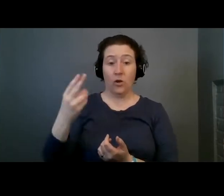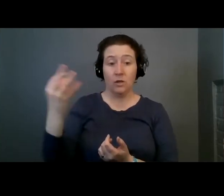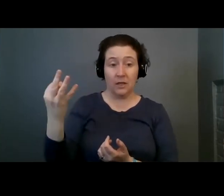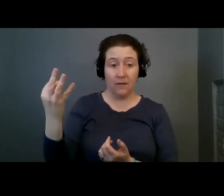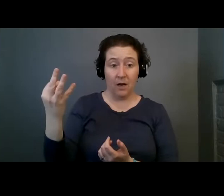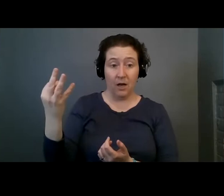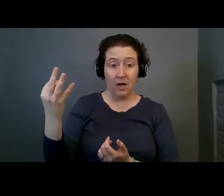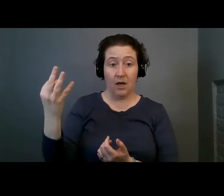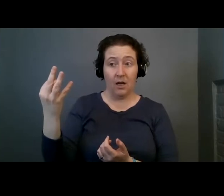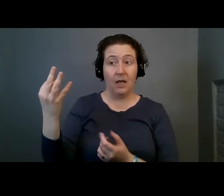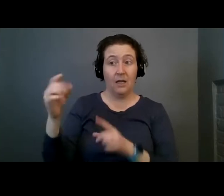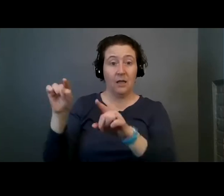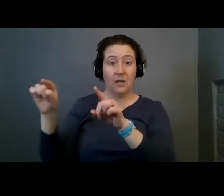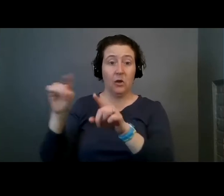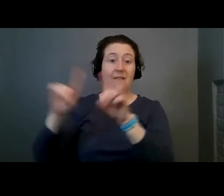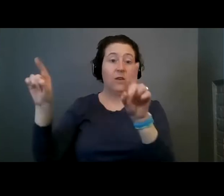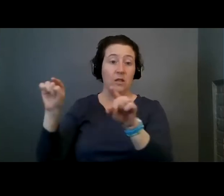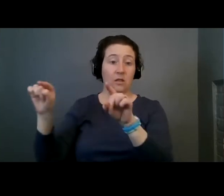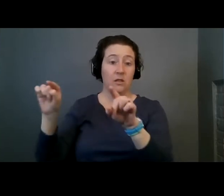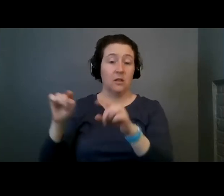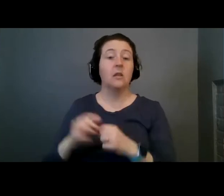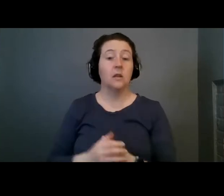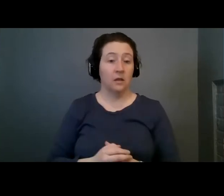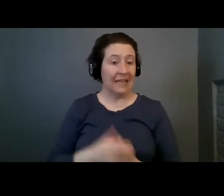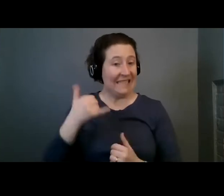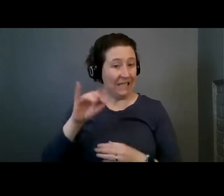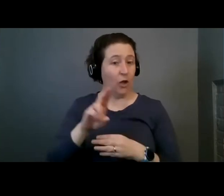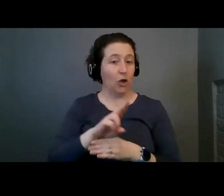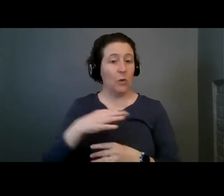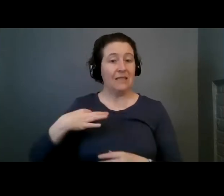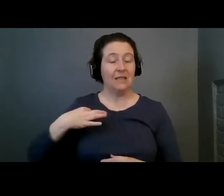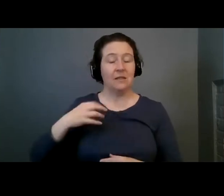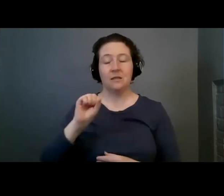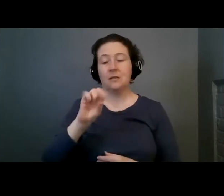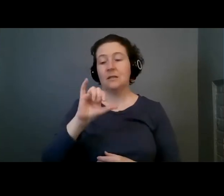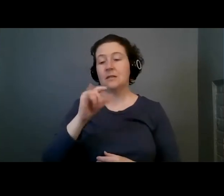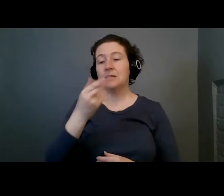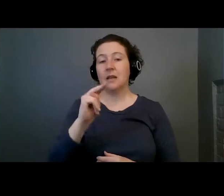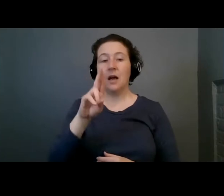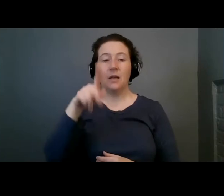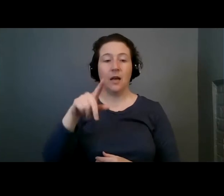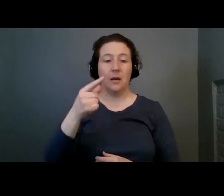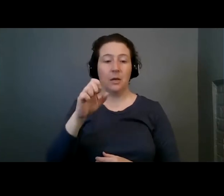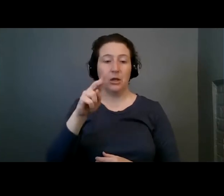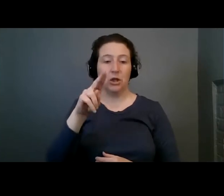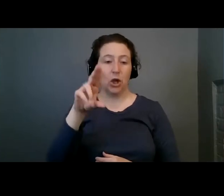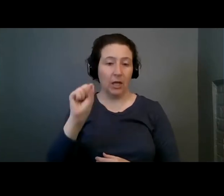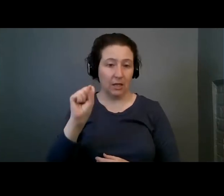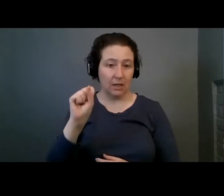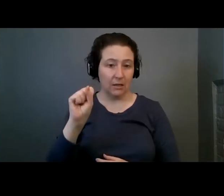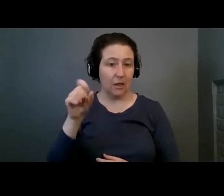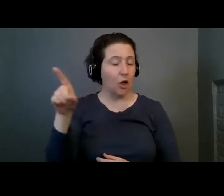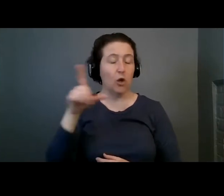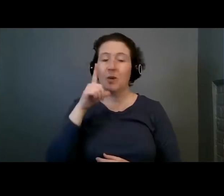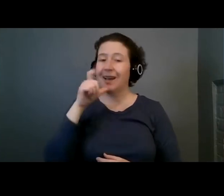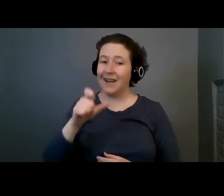opportunities are different. We are still using Sign Up Genius at this time for these slots. You do not need to sign up for